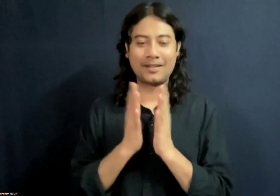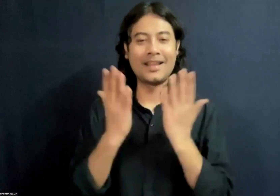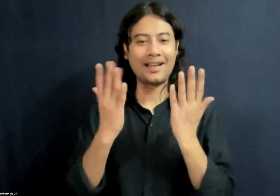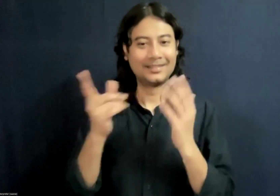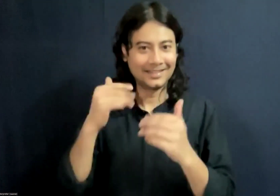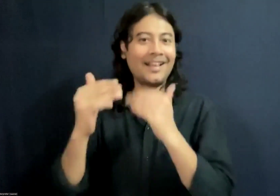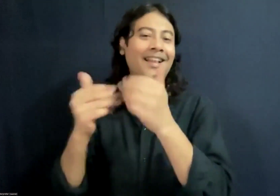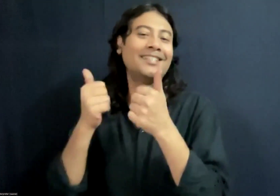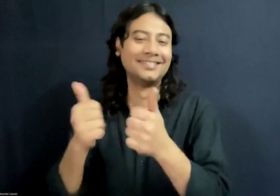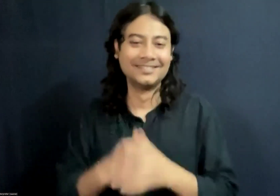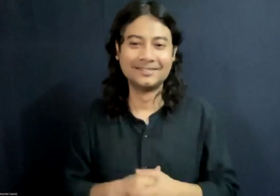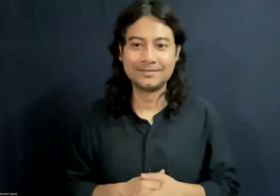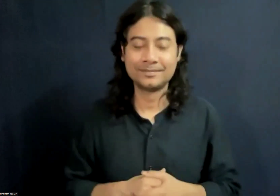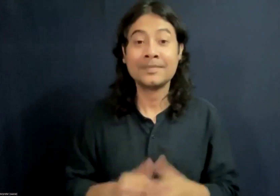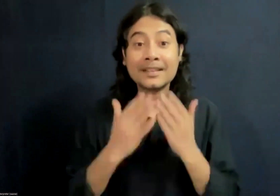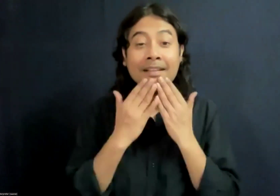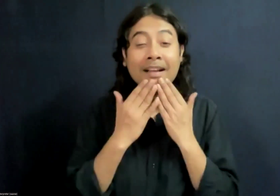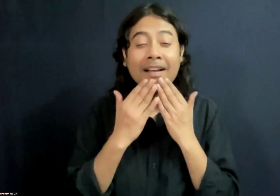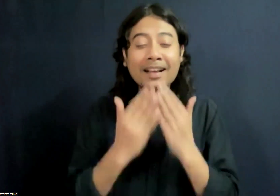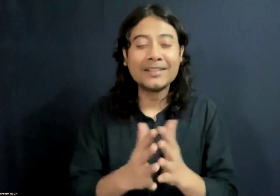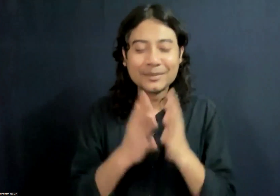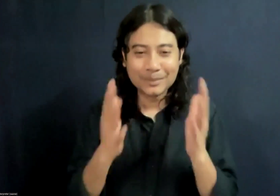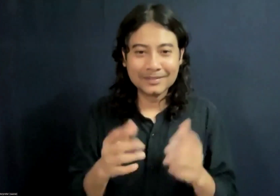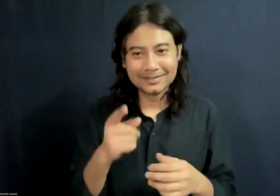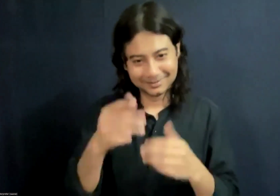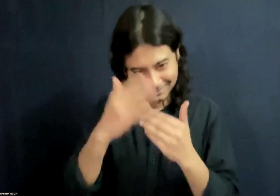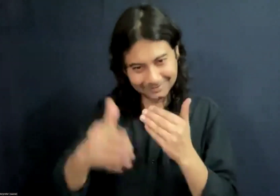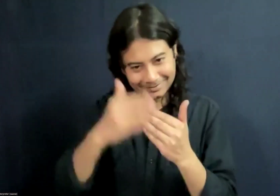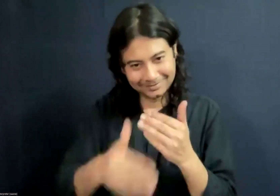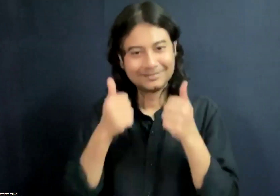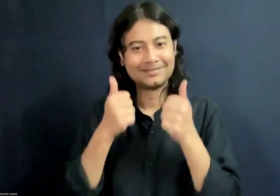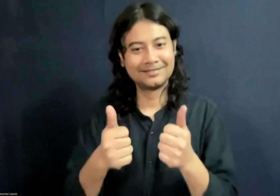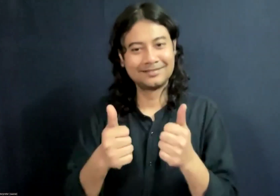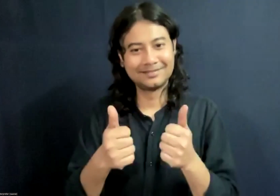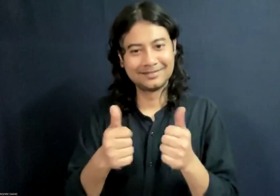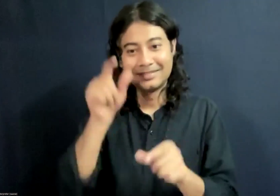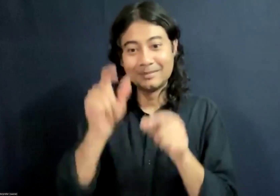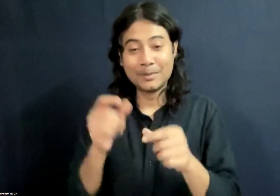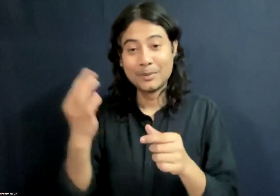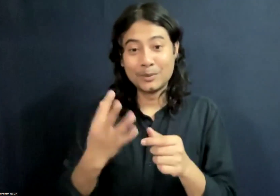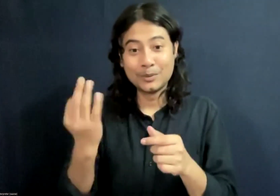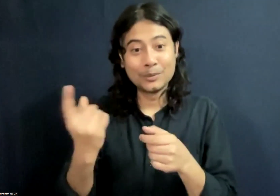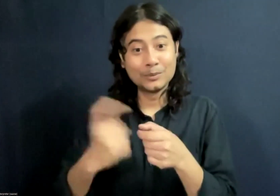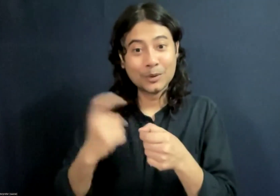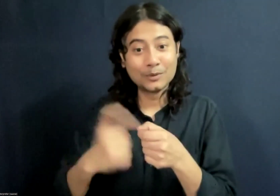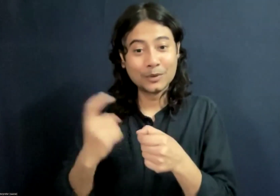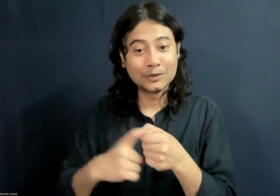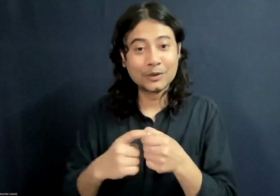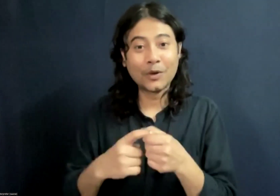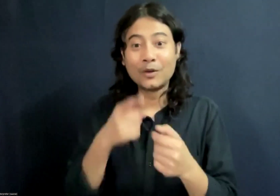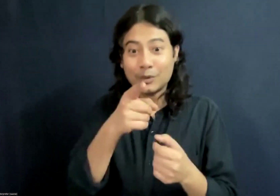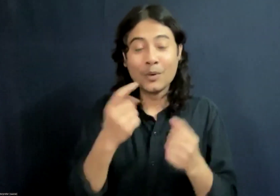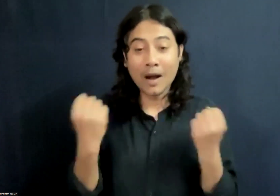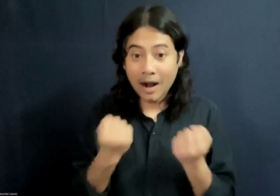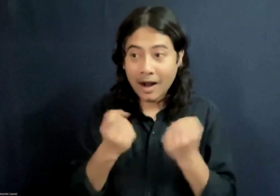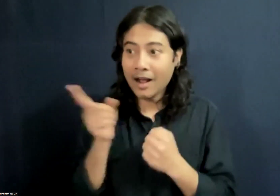Yeah, thank you so much. Let's continue this because so many people are joining, seeing your enthusiasm,